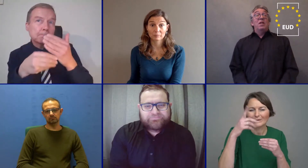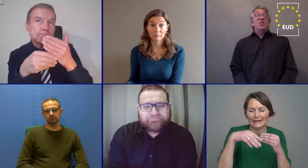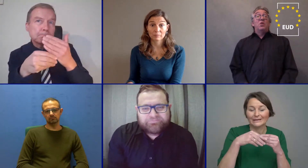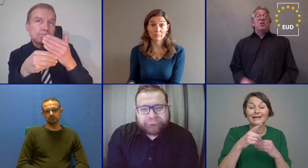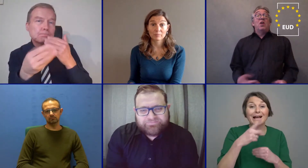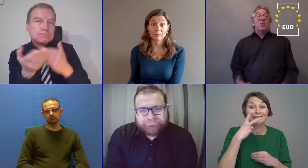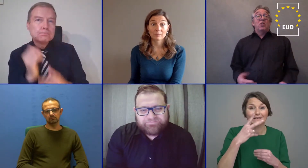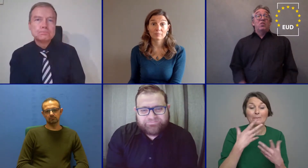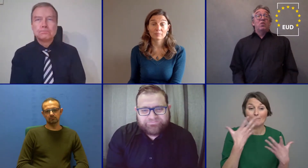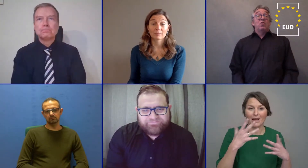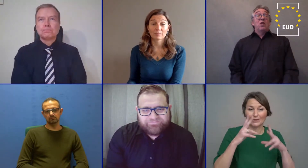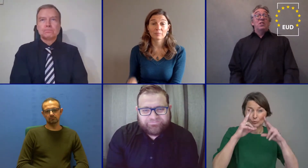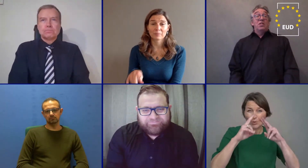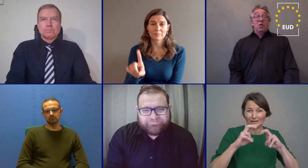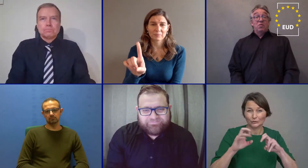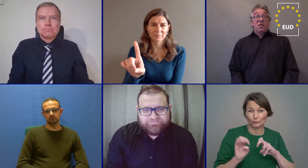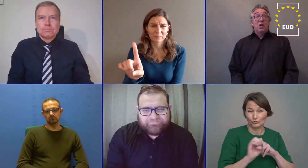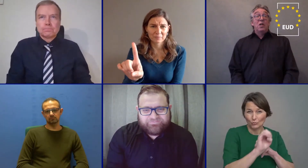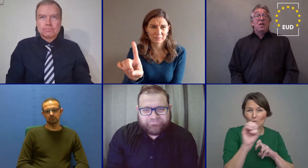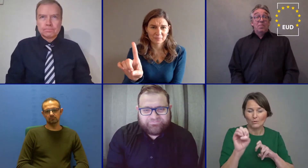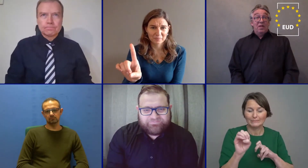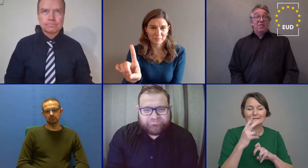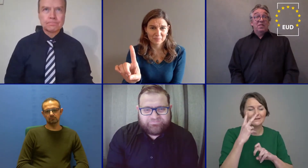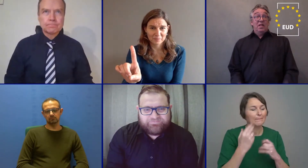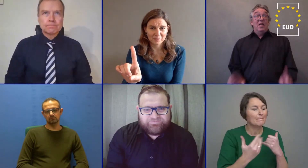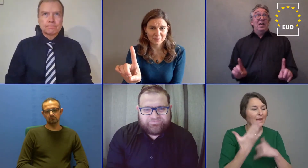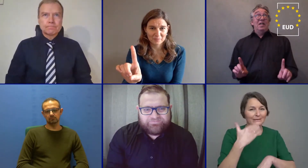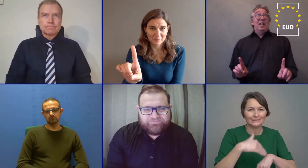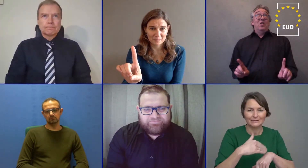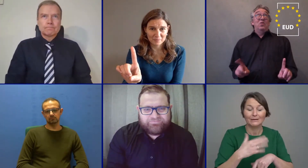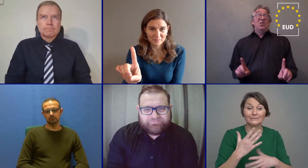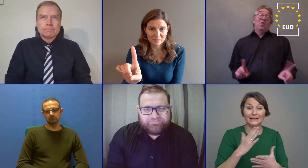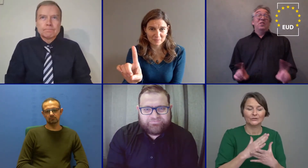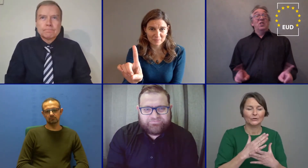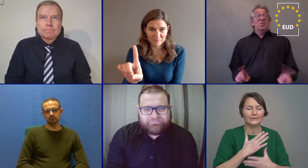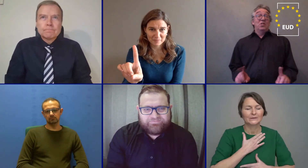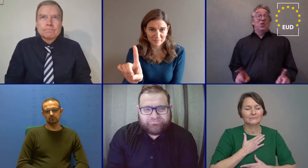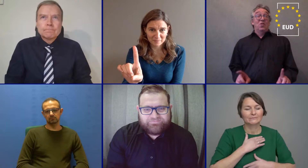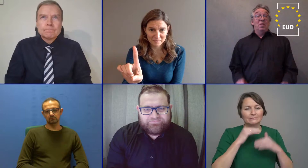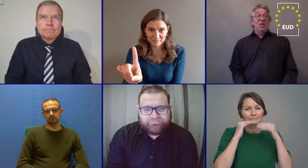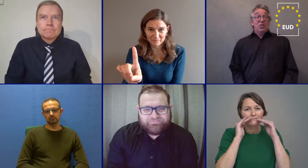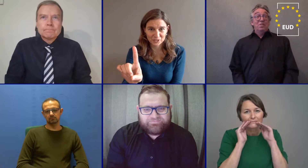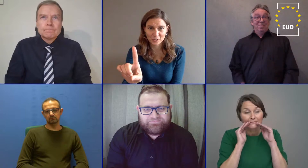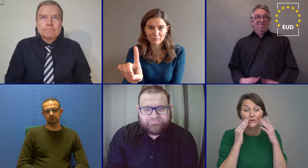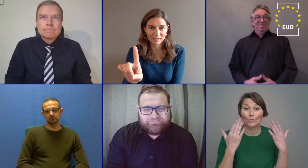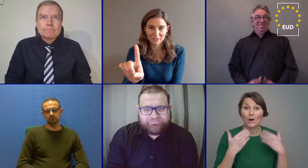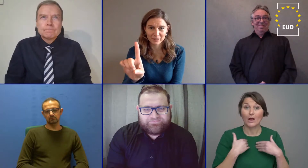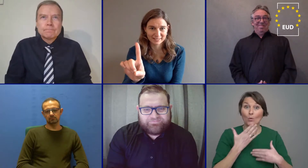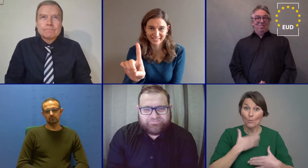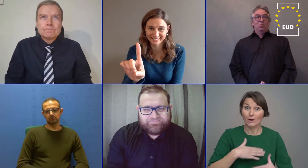sure that after the Corona crisis is over, that the inclusion of interpreters is not diminished. Sorry, Maya, wait.